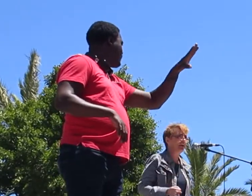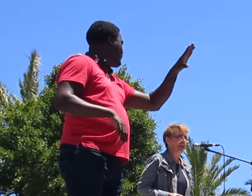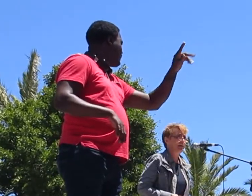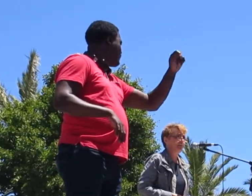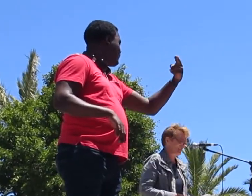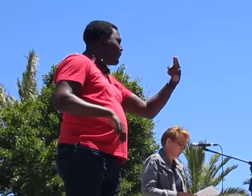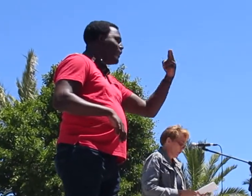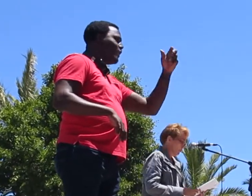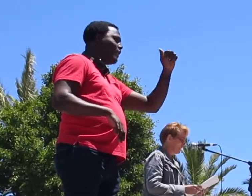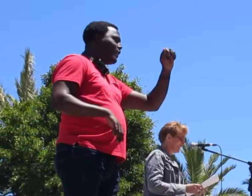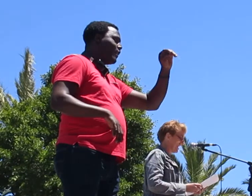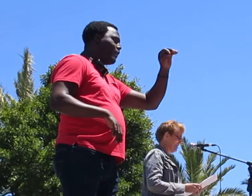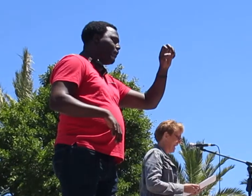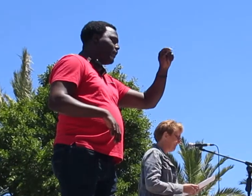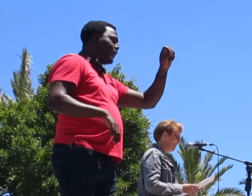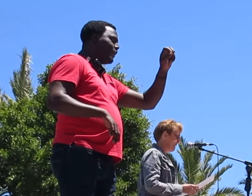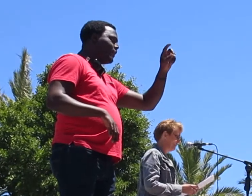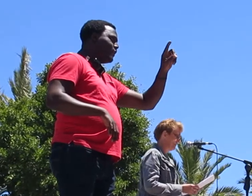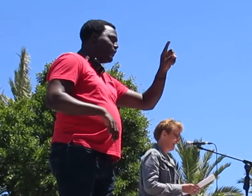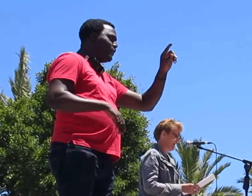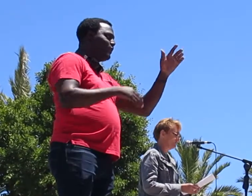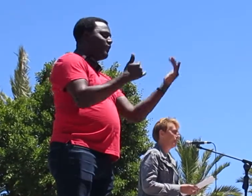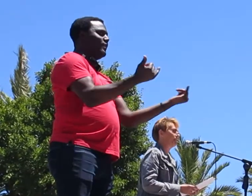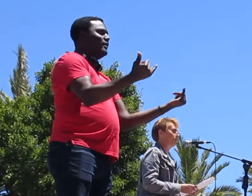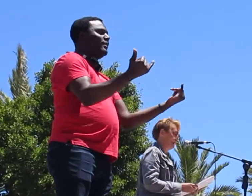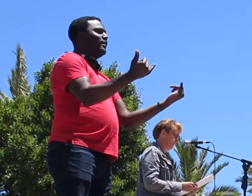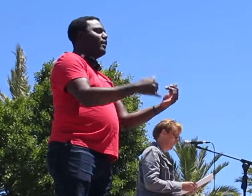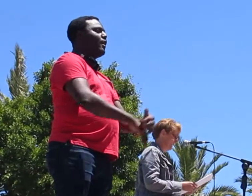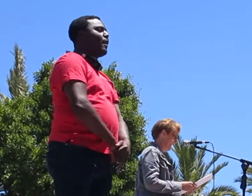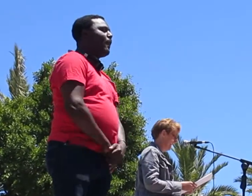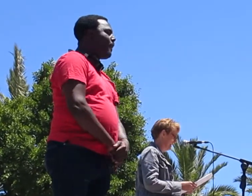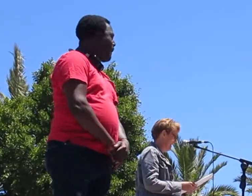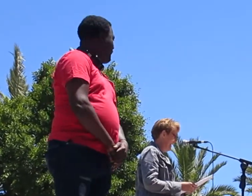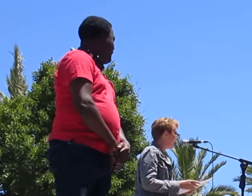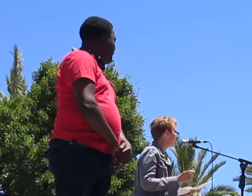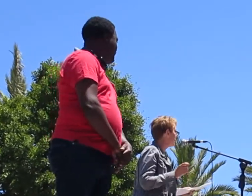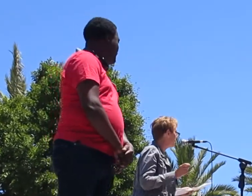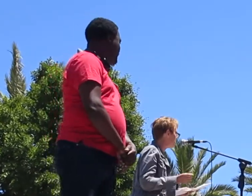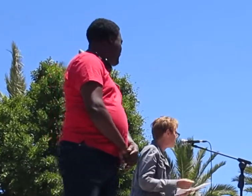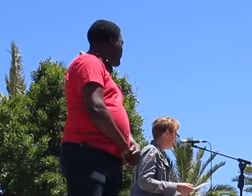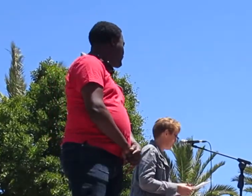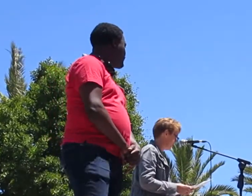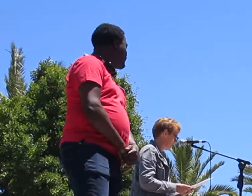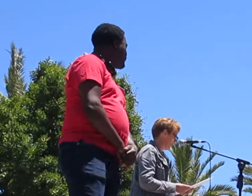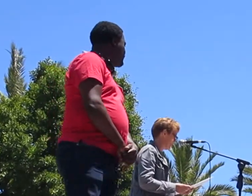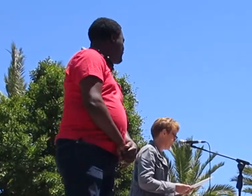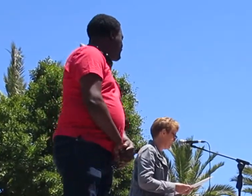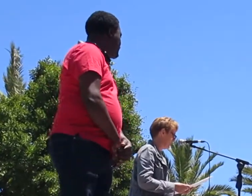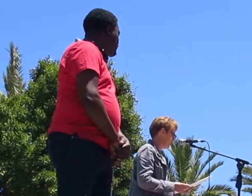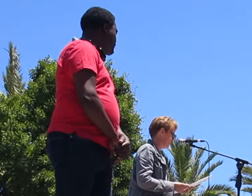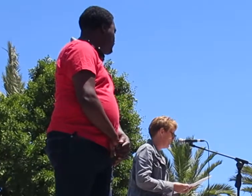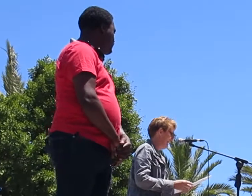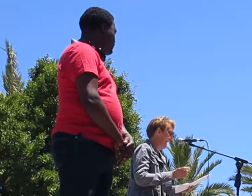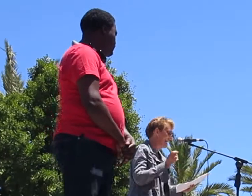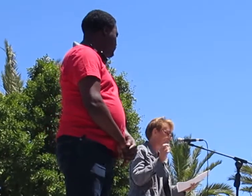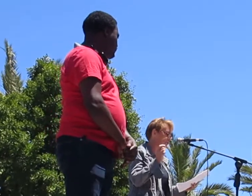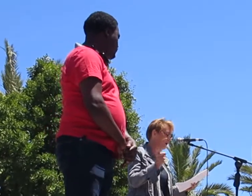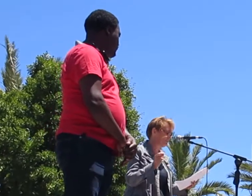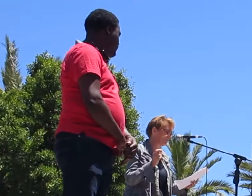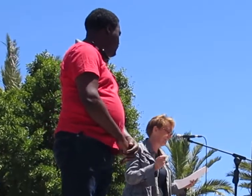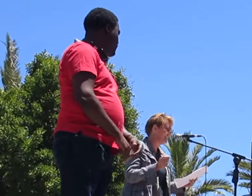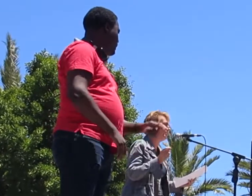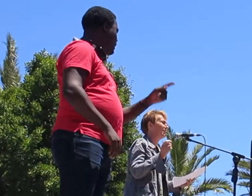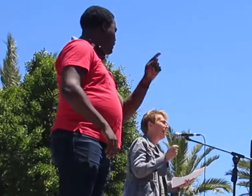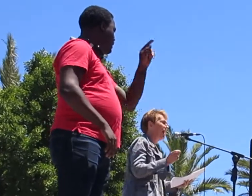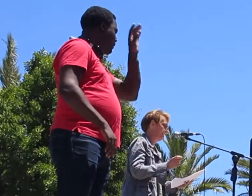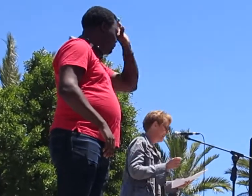And finally, we say to every member of the House and every member of the Senate, as the investigation into Russia continues, as